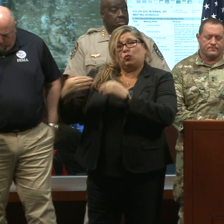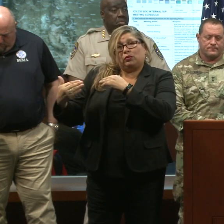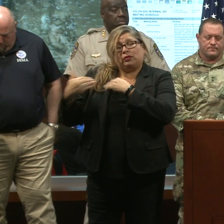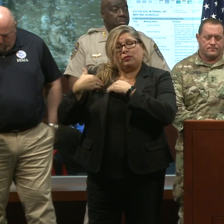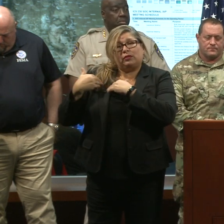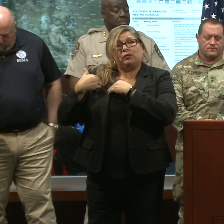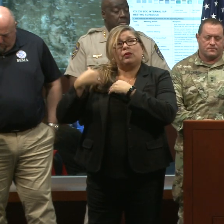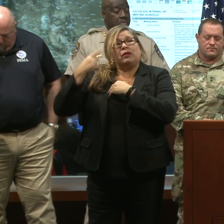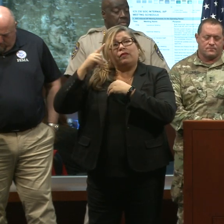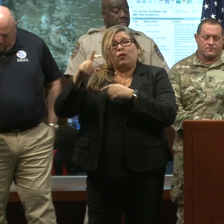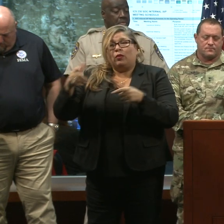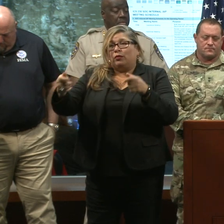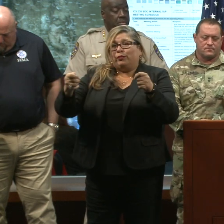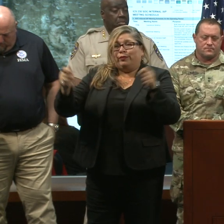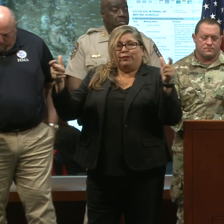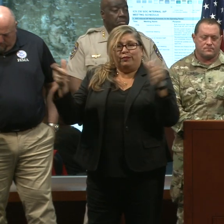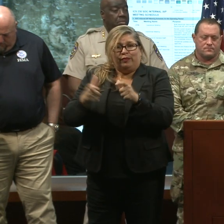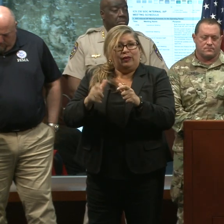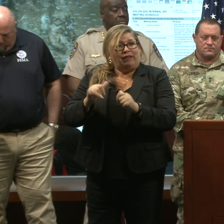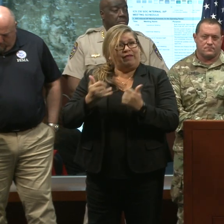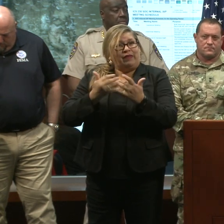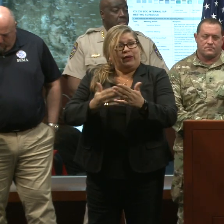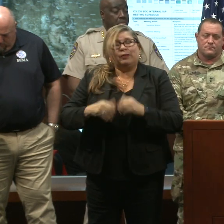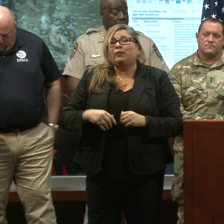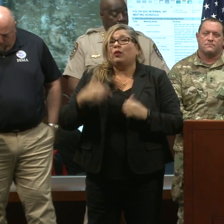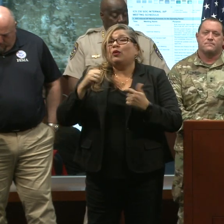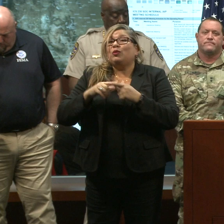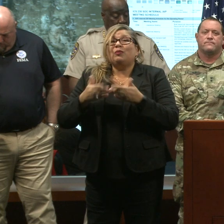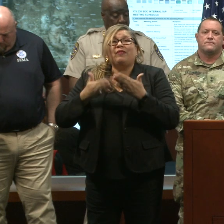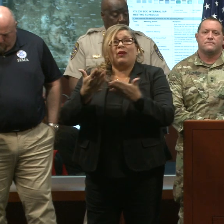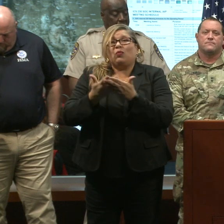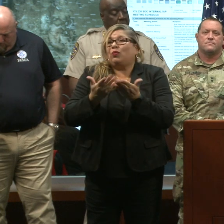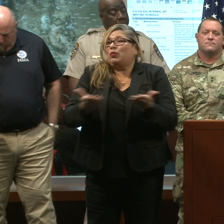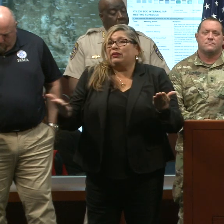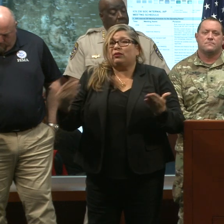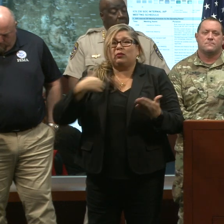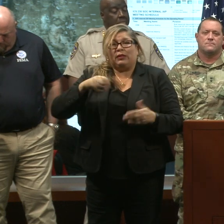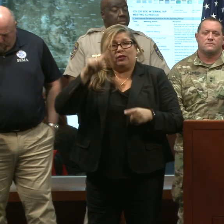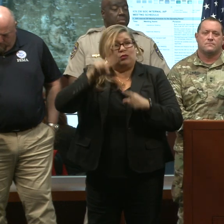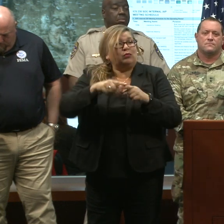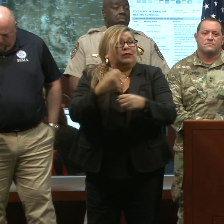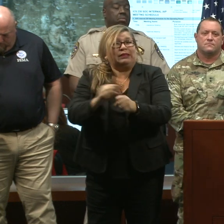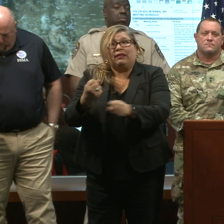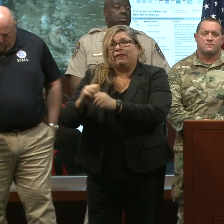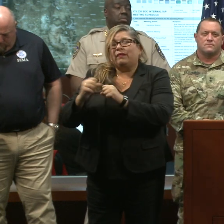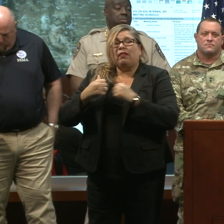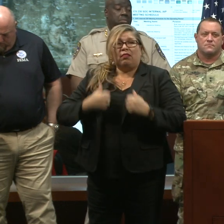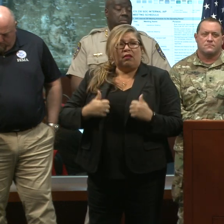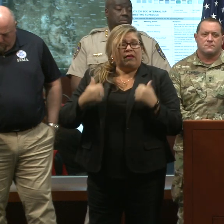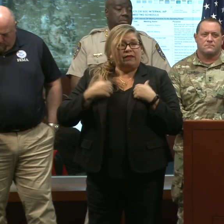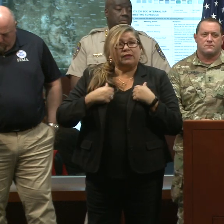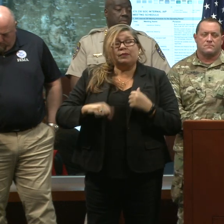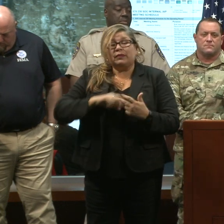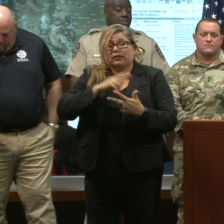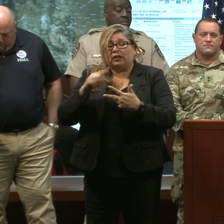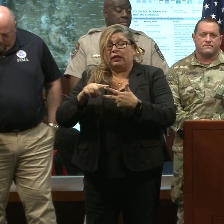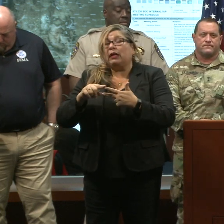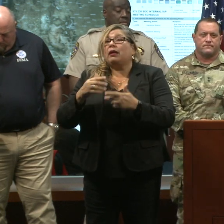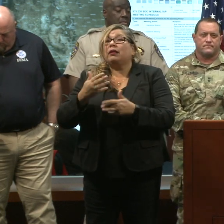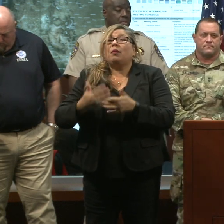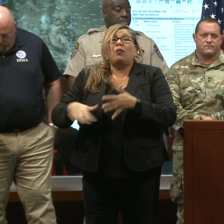for suppressing the fire, providing whatever resources needed for life-saving operations. Our second priority will continue